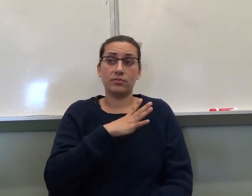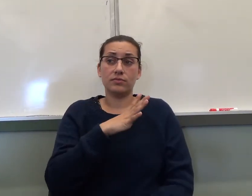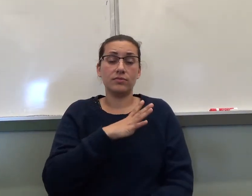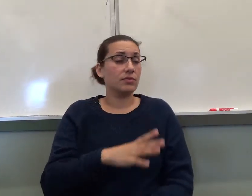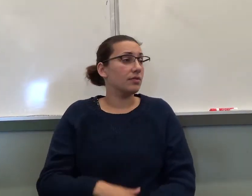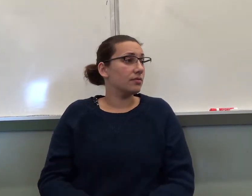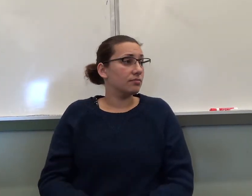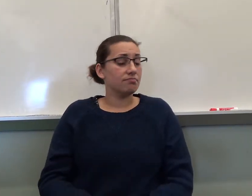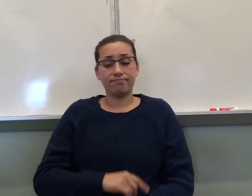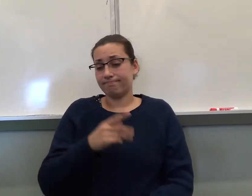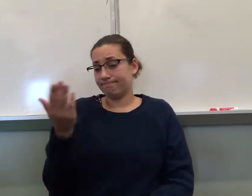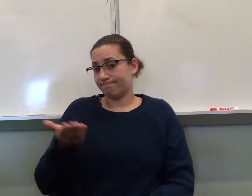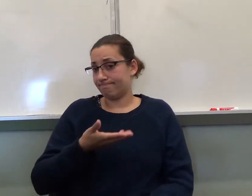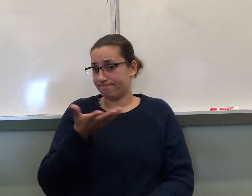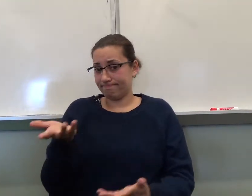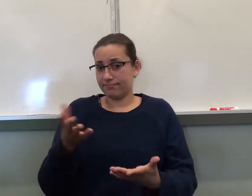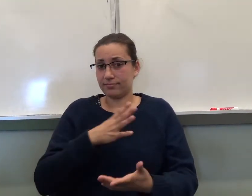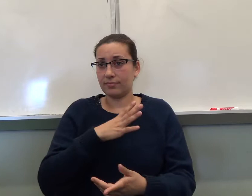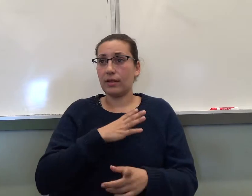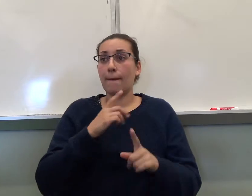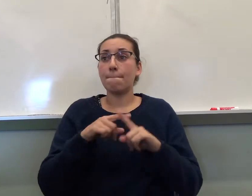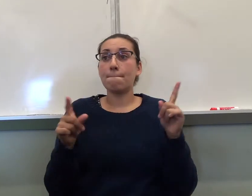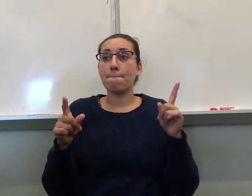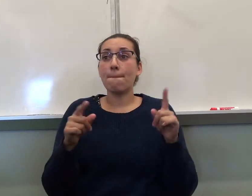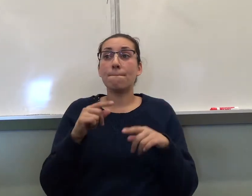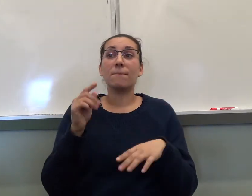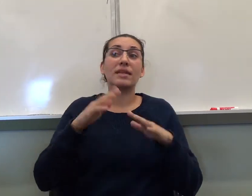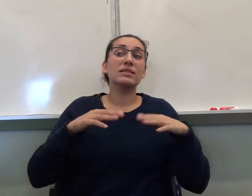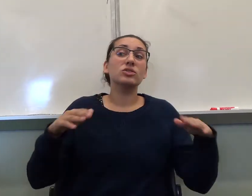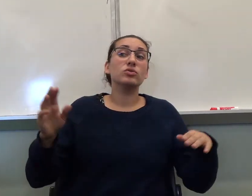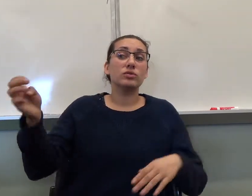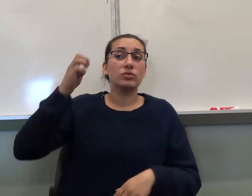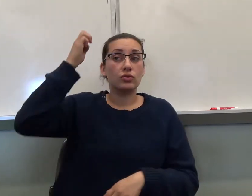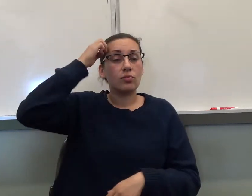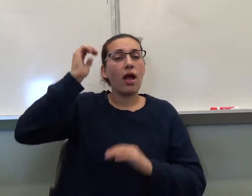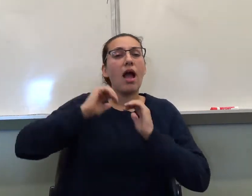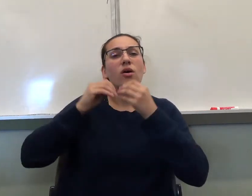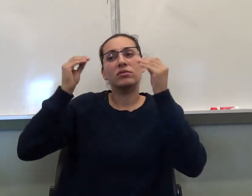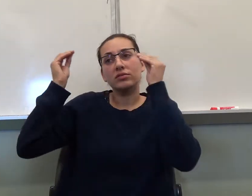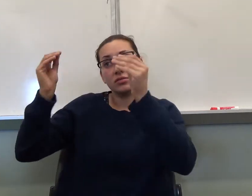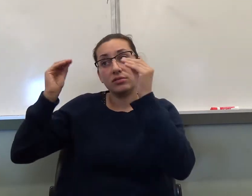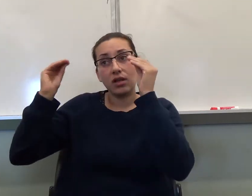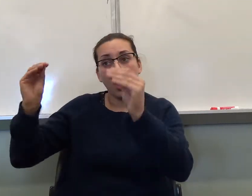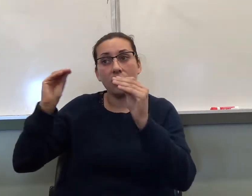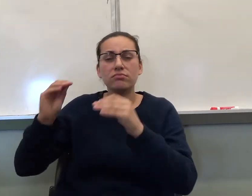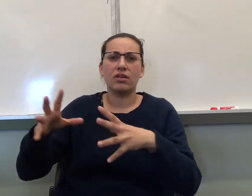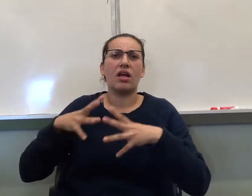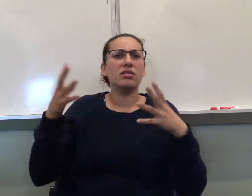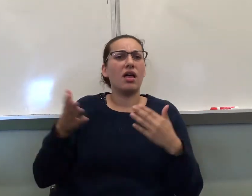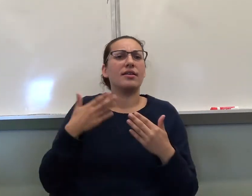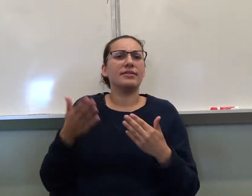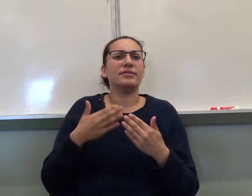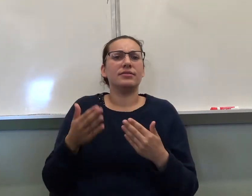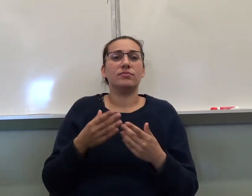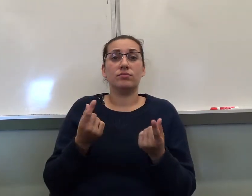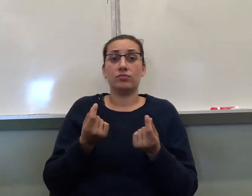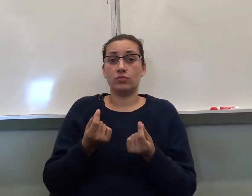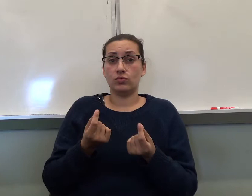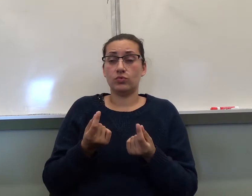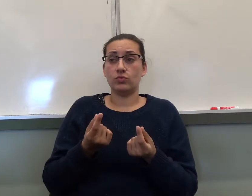You're welcome to. But here's how the kids in Europe are taught. It's much, much easier. What they do is they take this table that